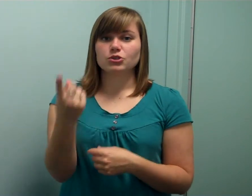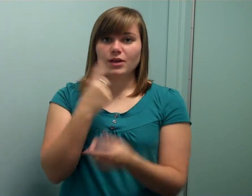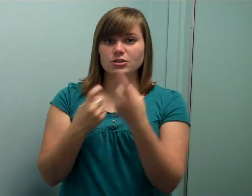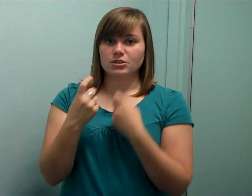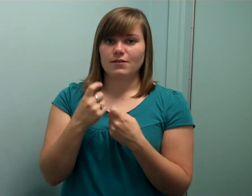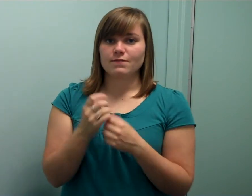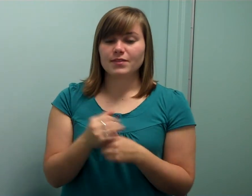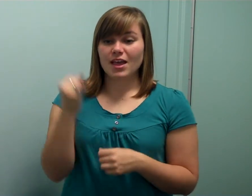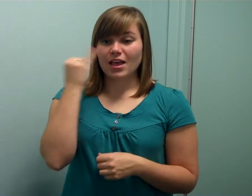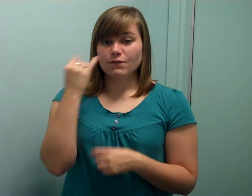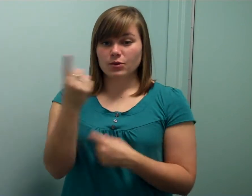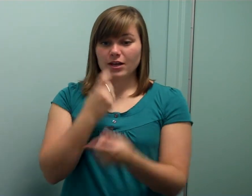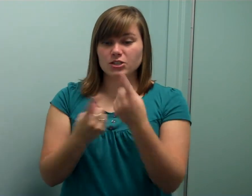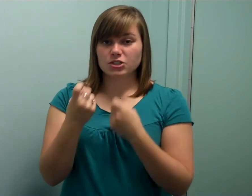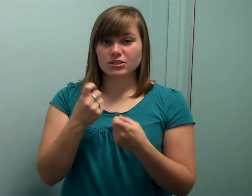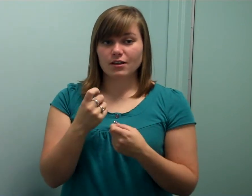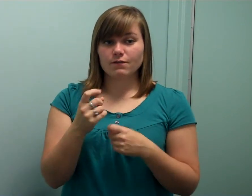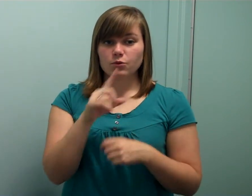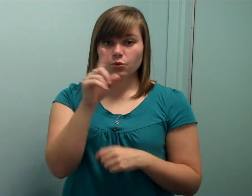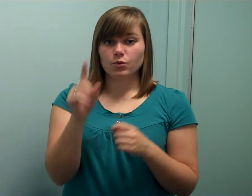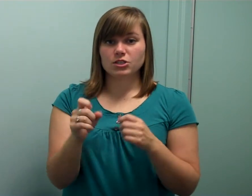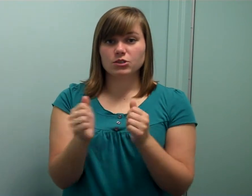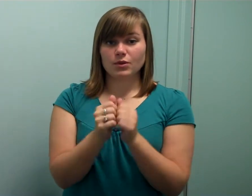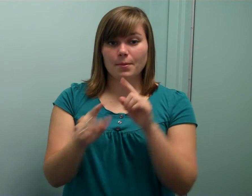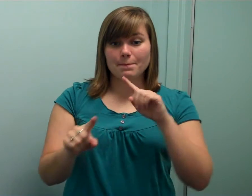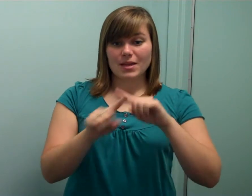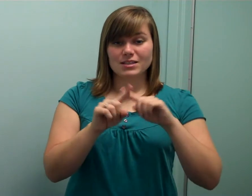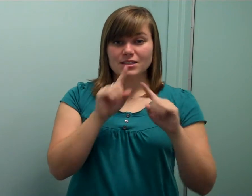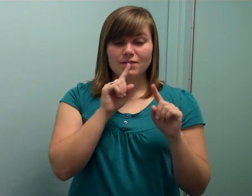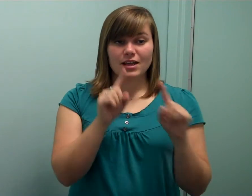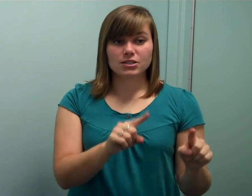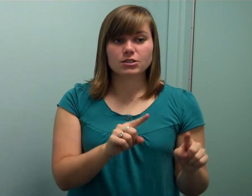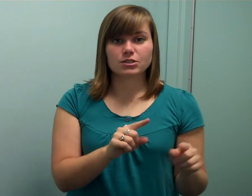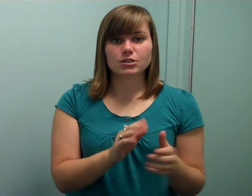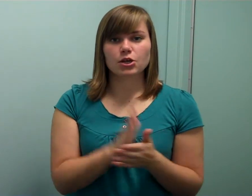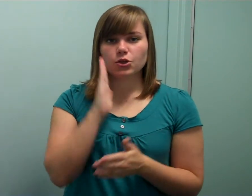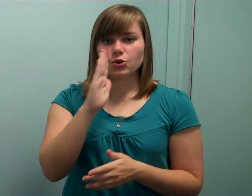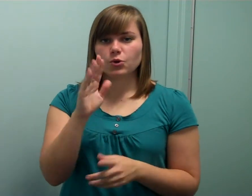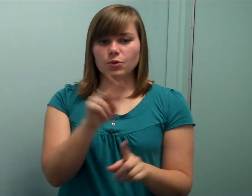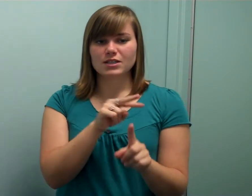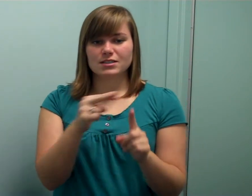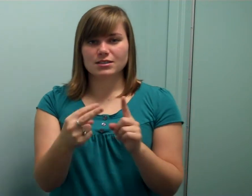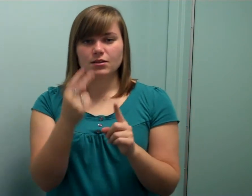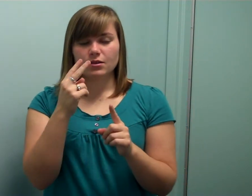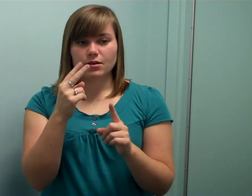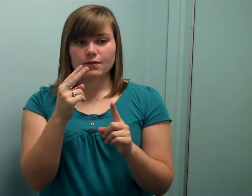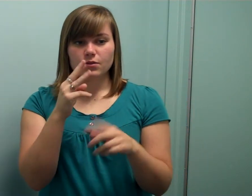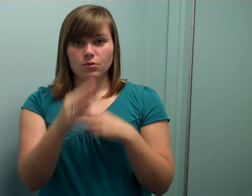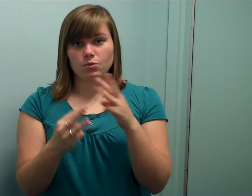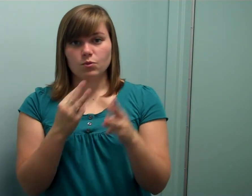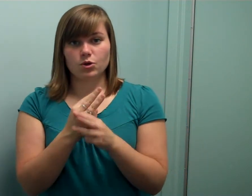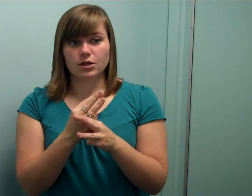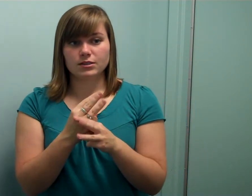elicit a positive response, you have a head start on seeing the world in a positive way. For